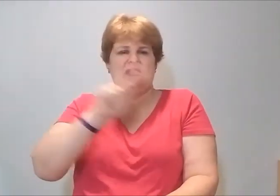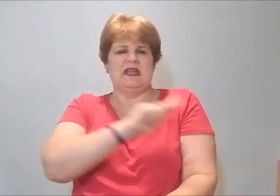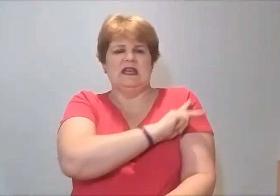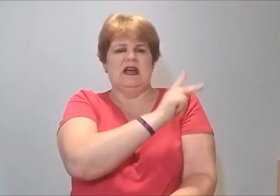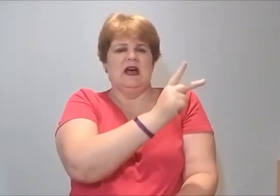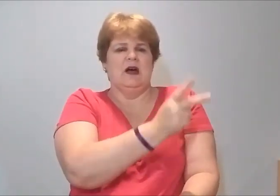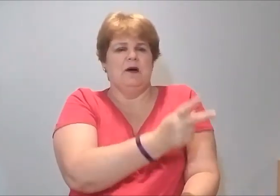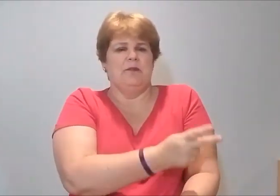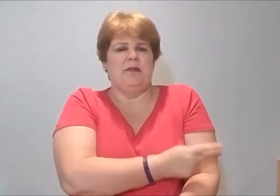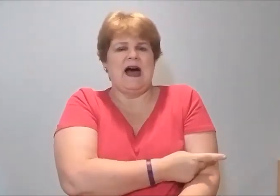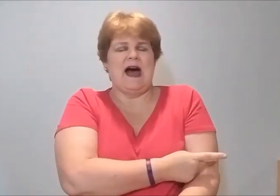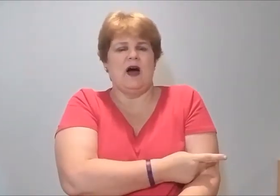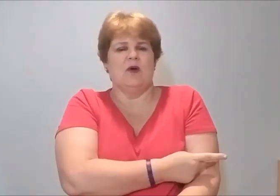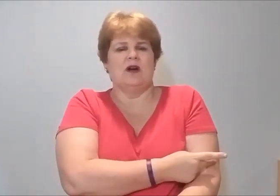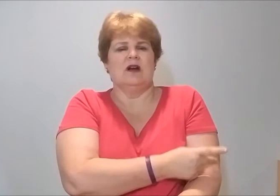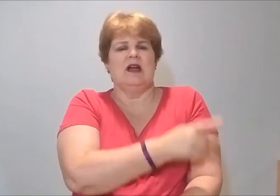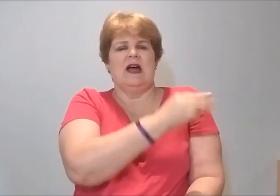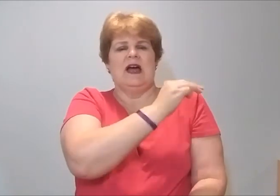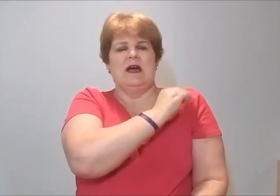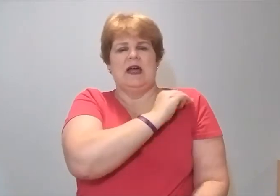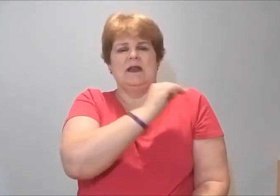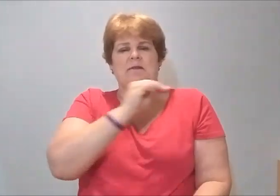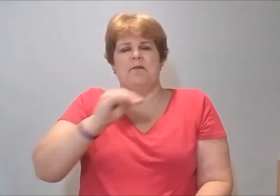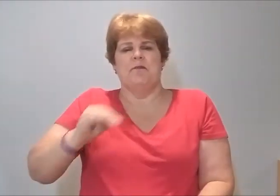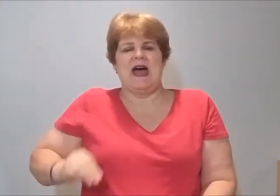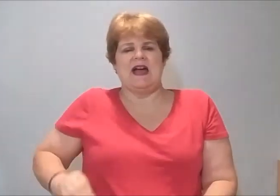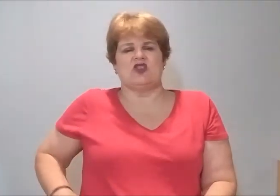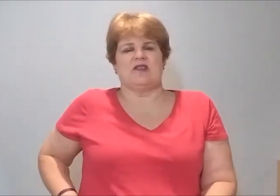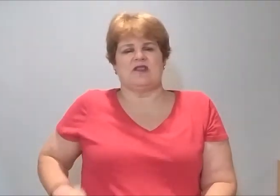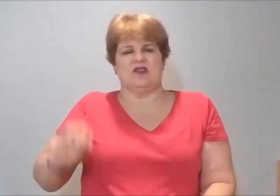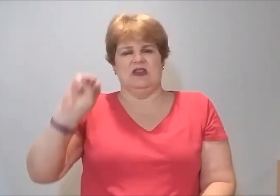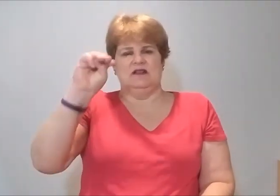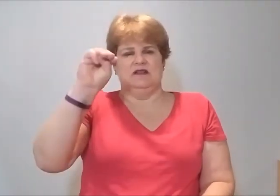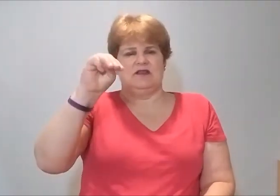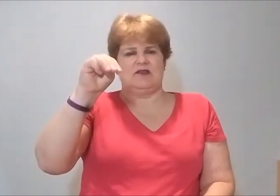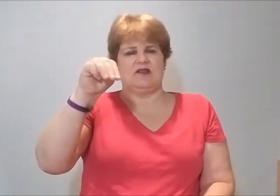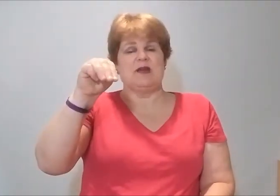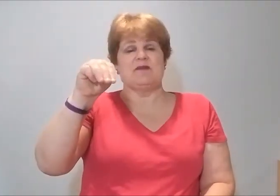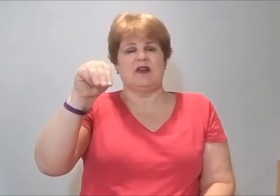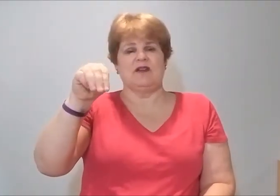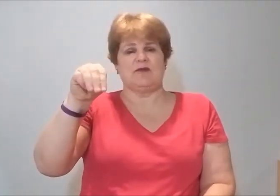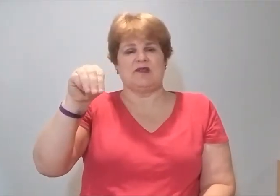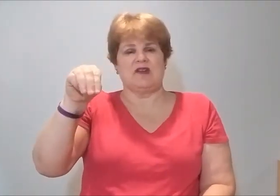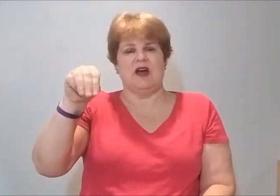P, power and majesty. It's the same sign as Messiah.